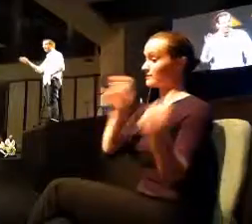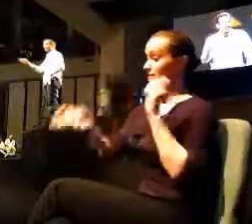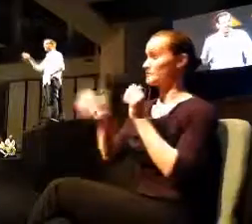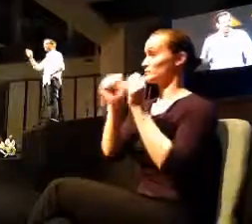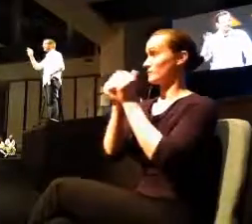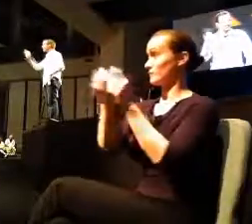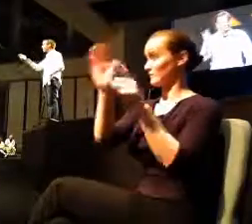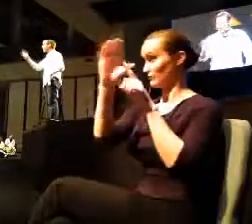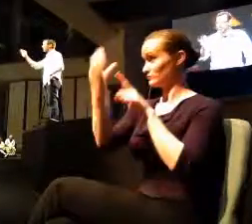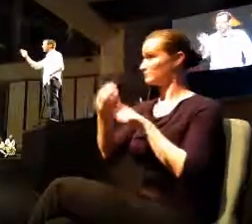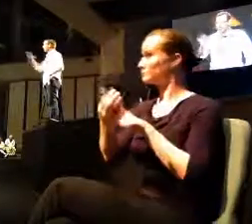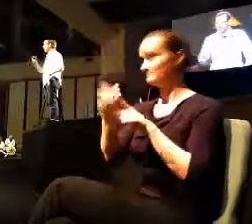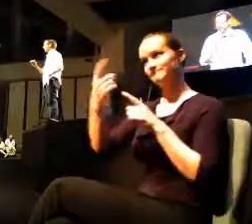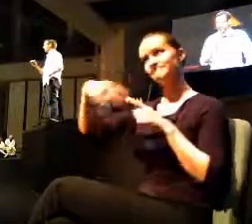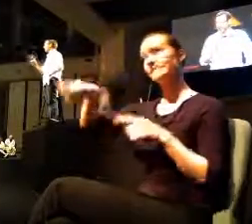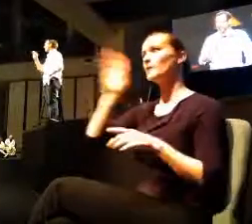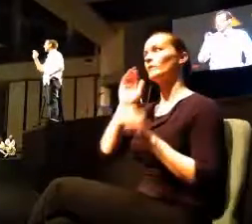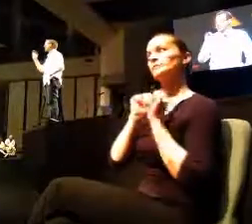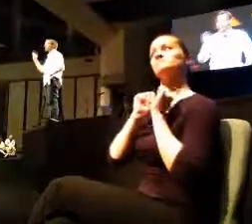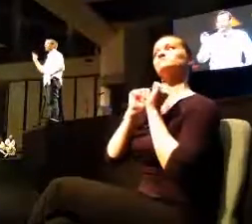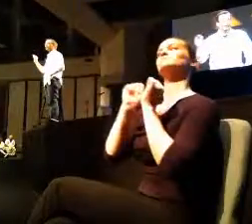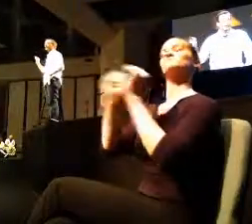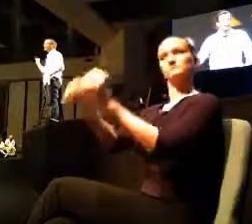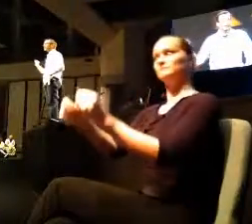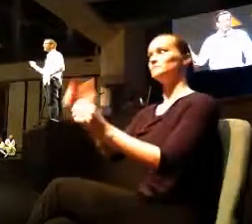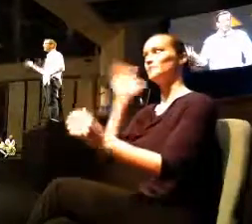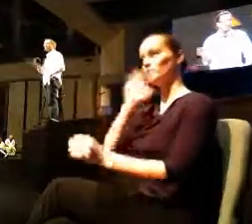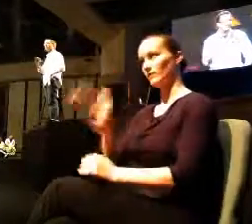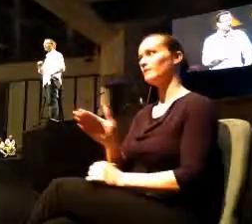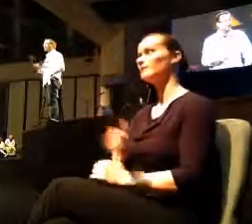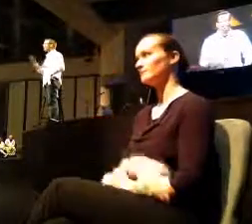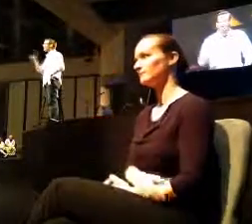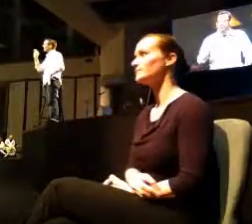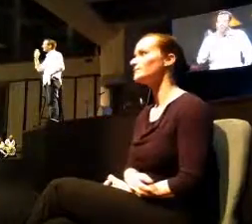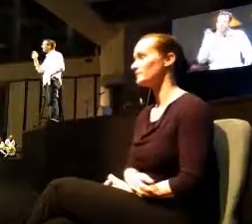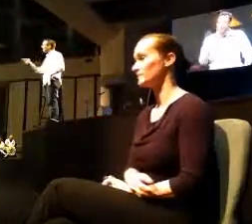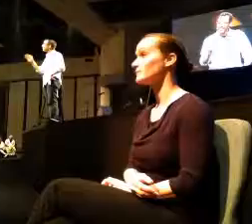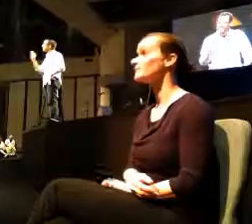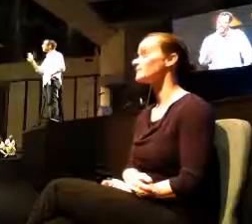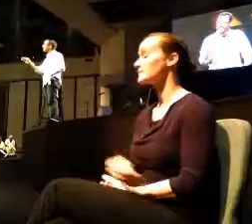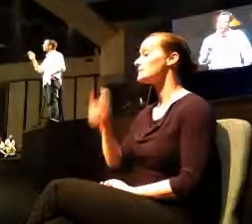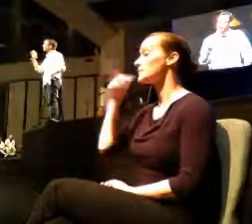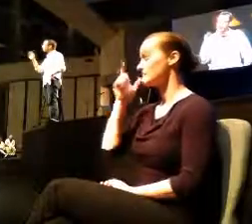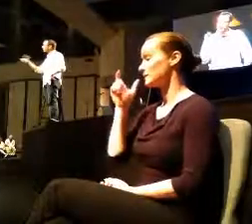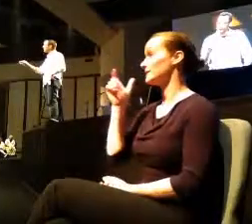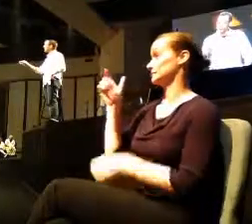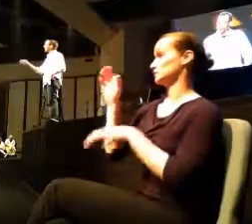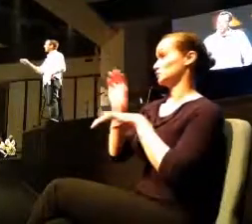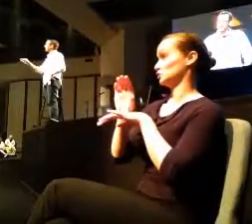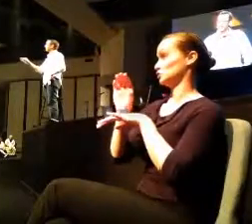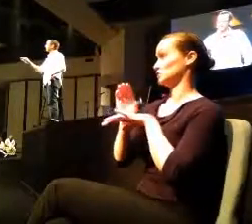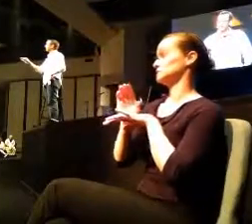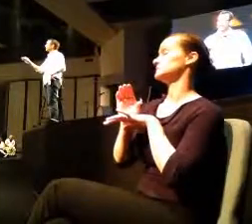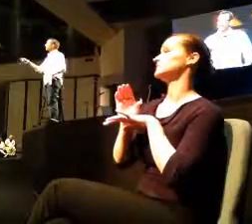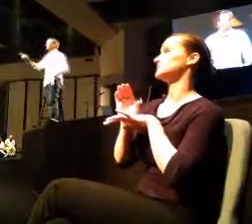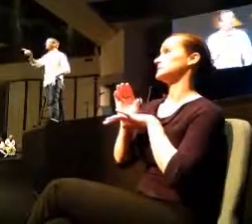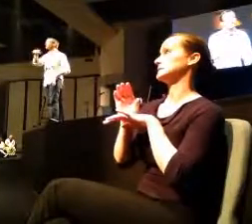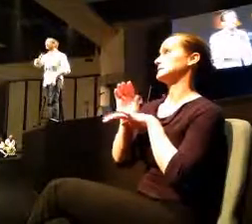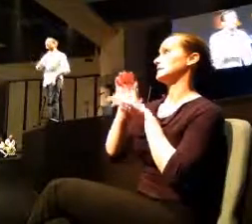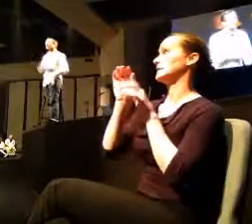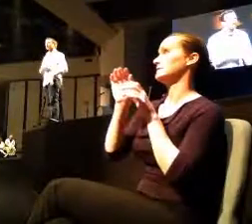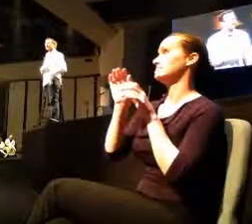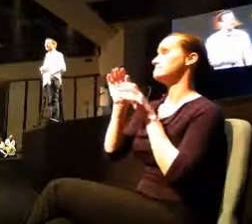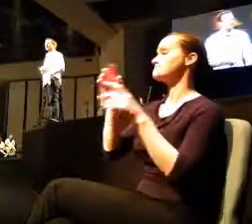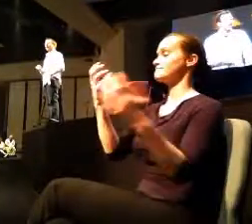days and decades and centuries in front of us. They are going to do very, very well because they will be able to speak to what